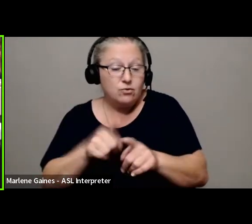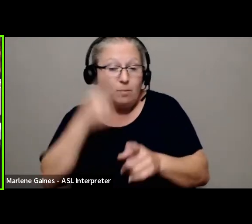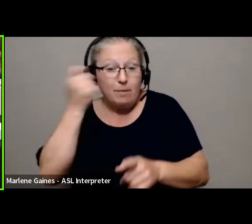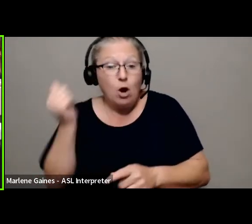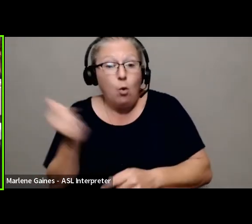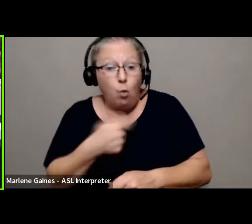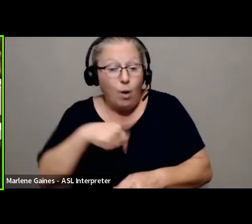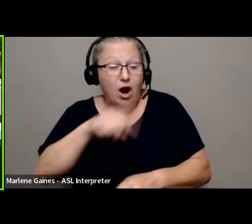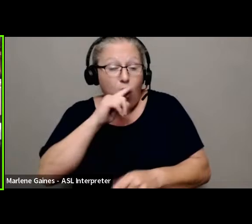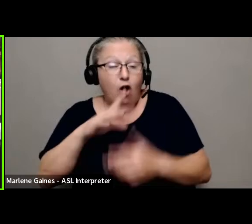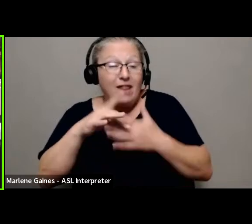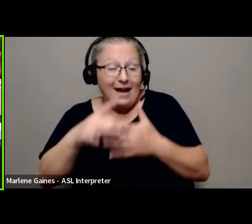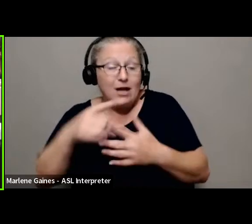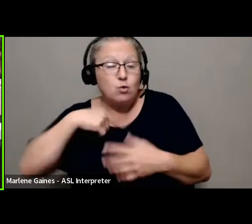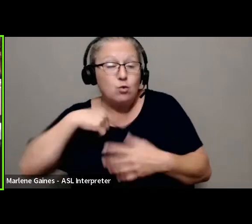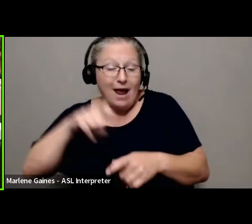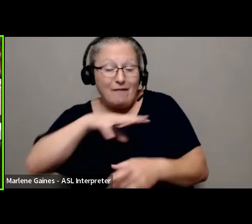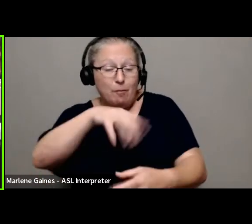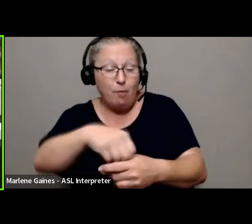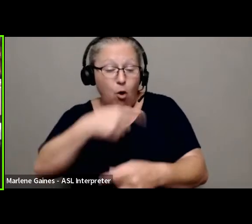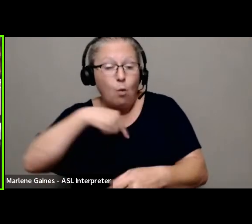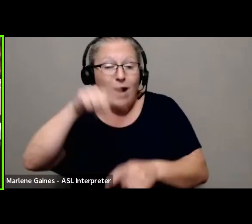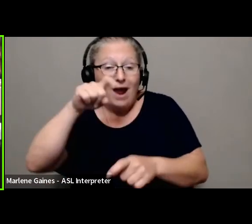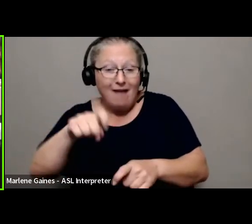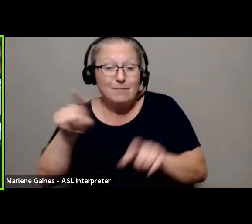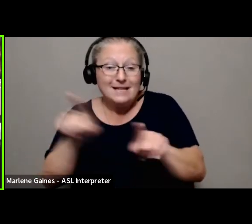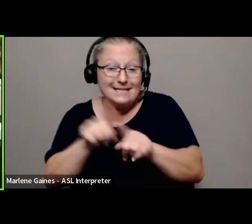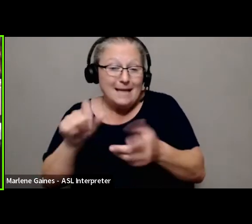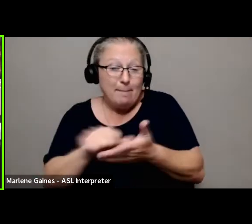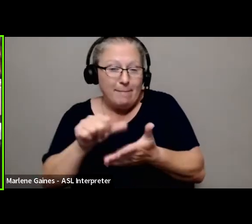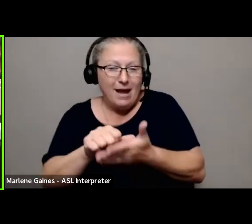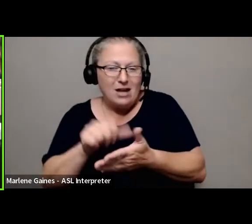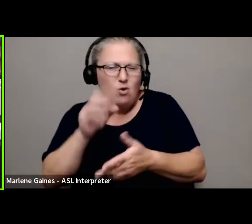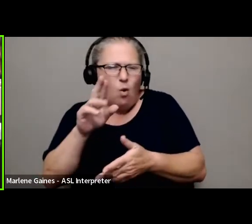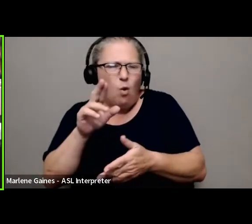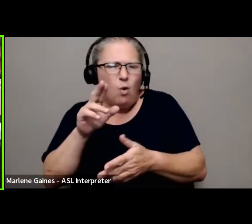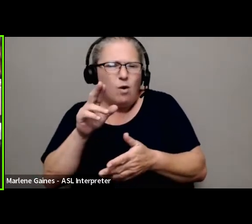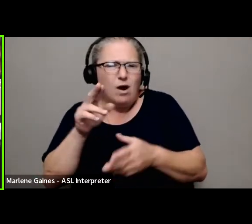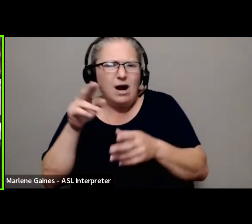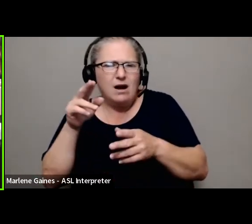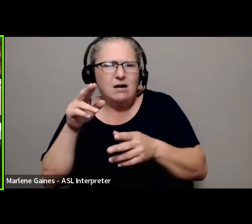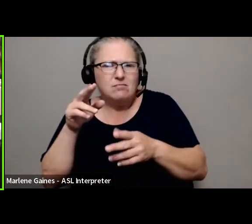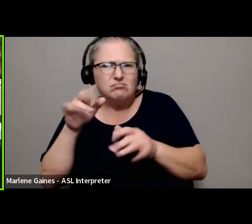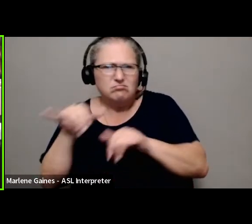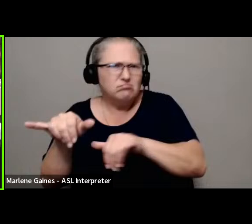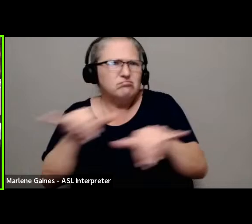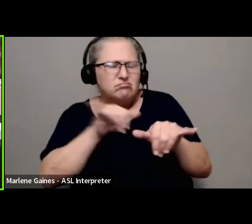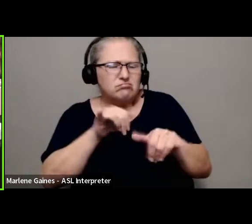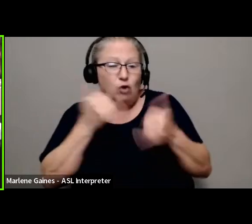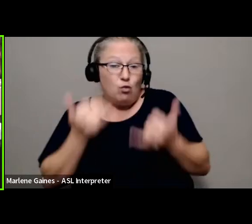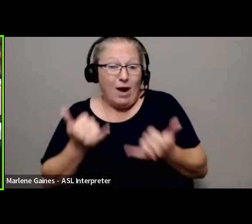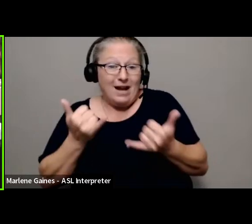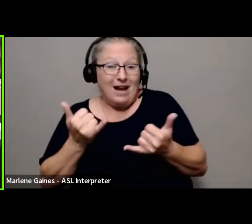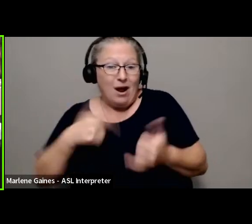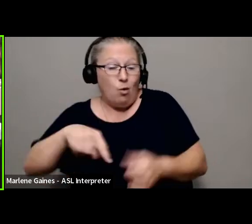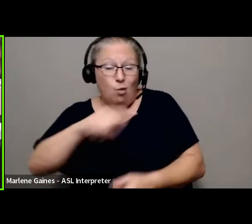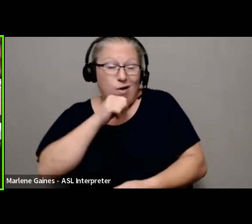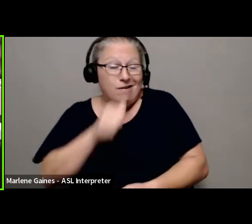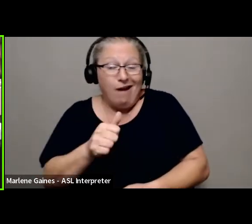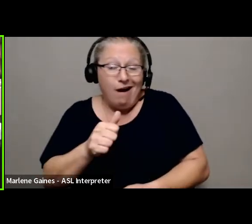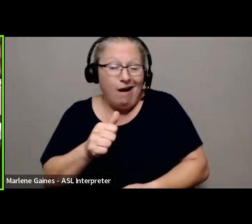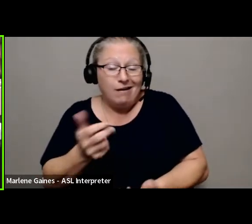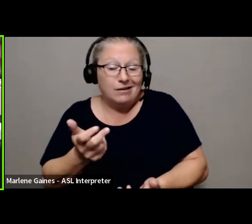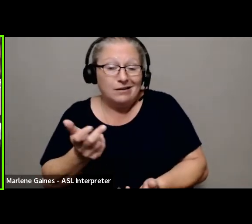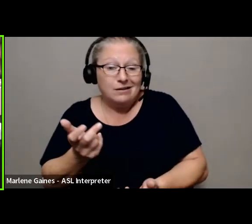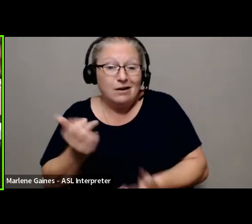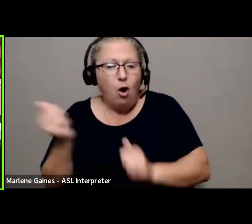we are the leaders and we have to be part of this and we have to be able to be on the same page or at least have some sort of consensus. And right now, we're not in consensus.